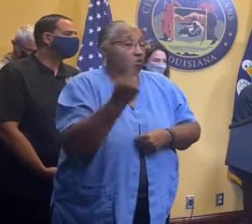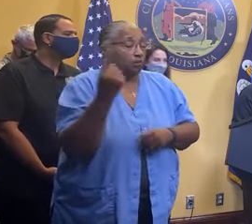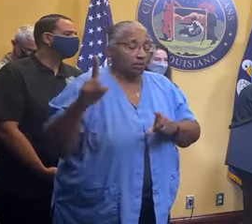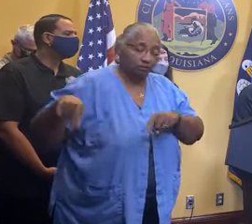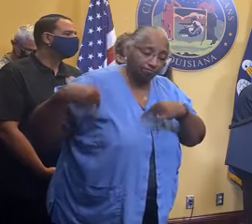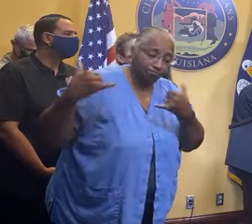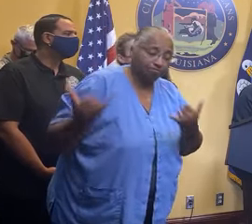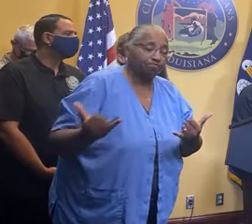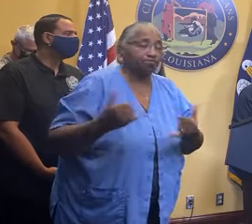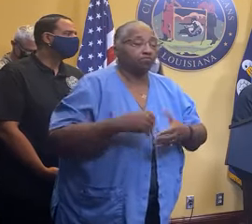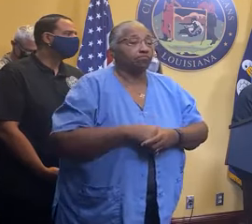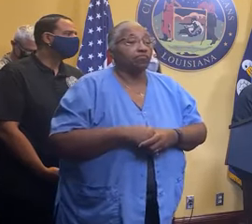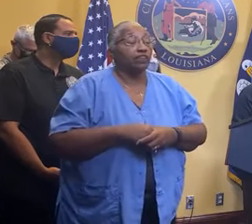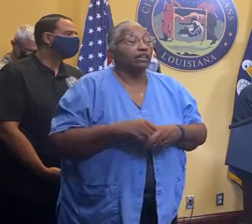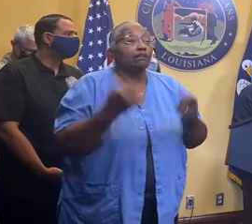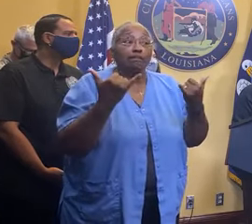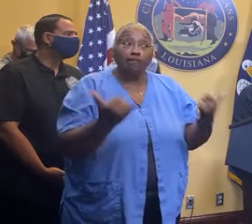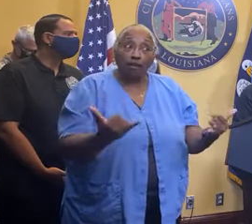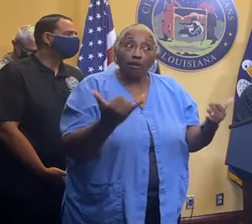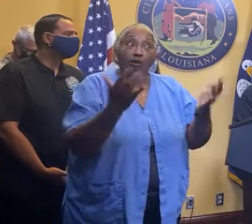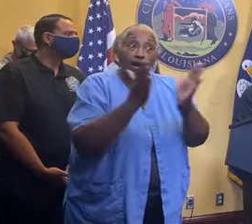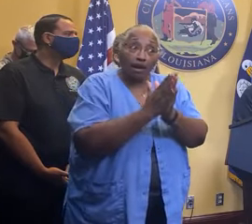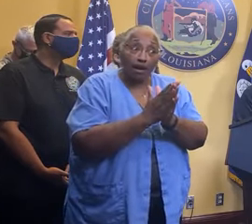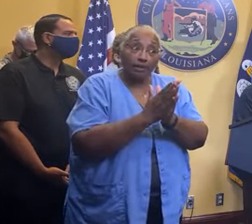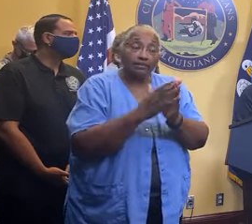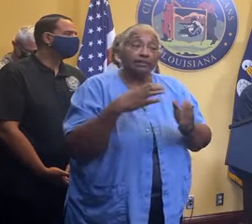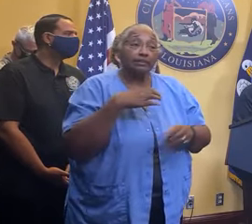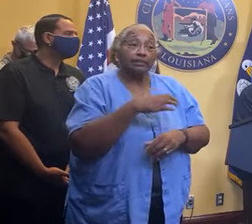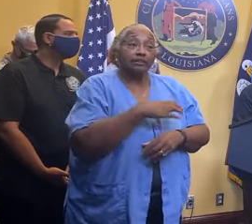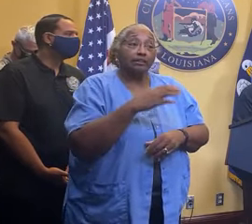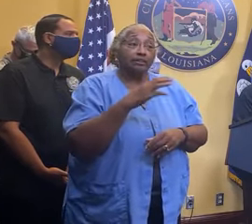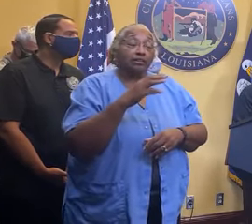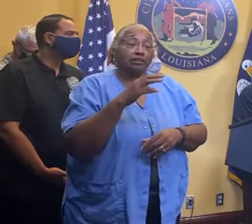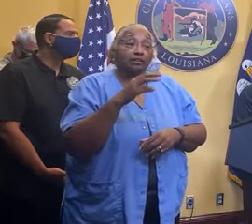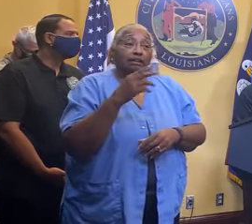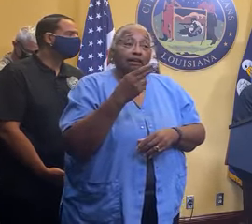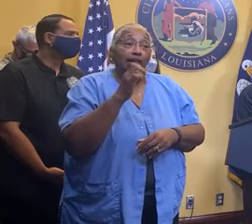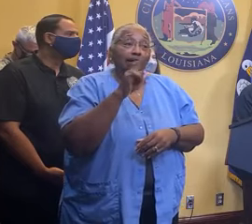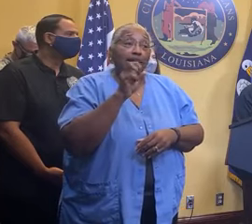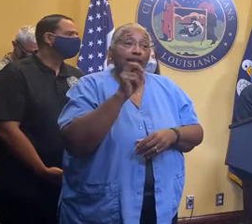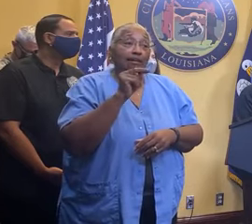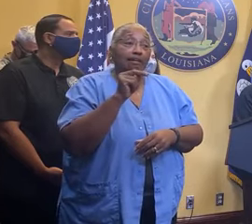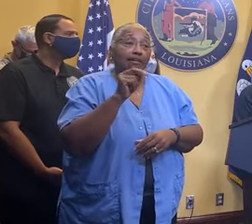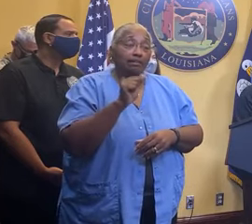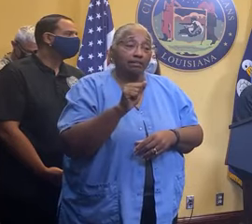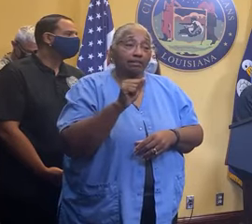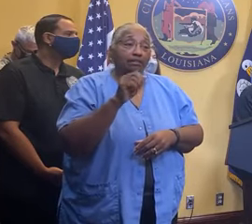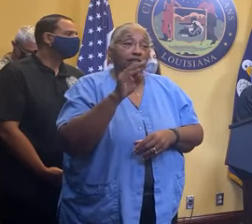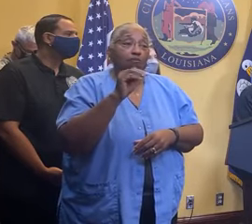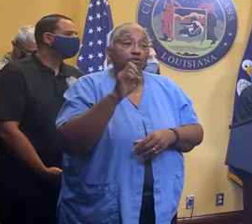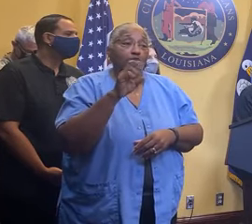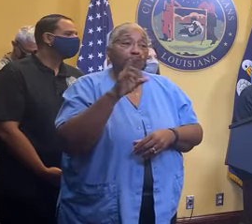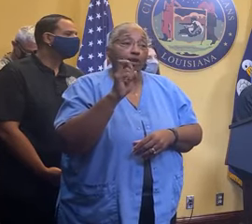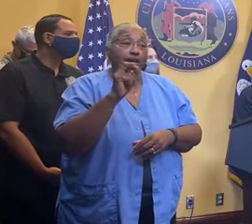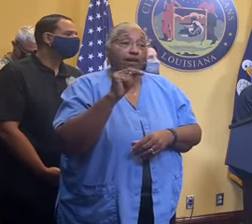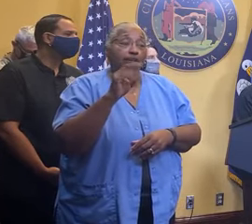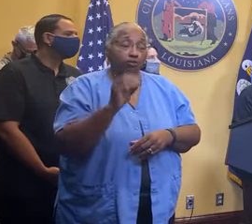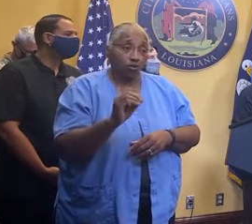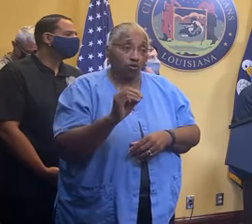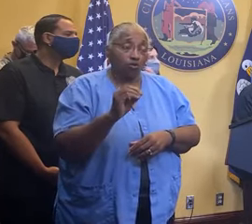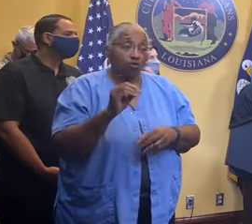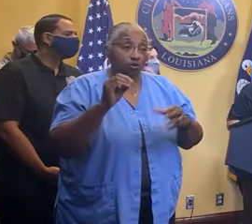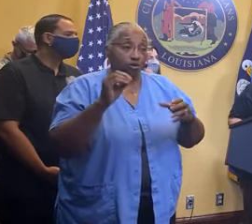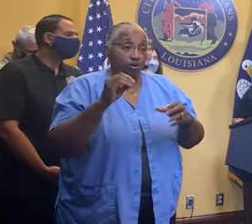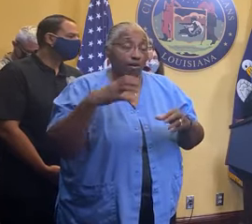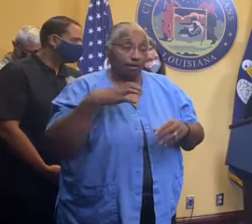been. Now, I would ask for Councilmember Helene Moreno, who serves as our president, to just represent the council at